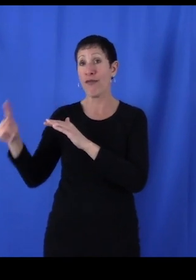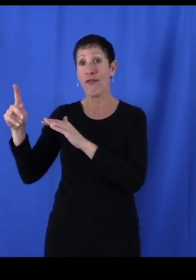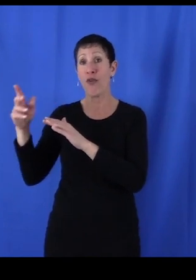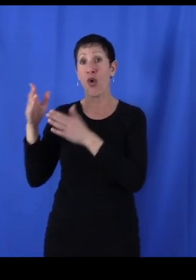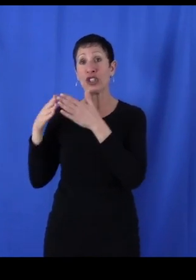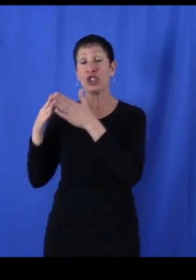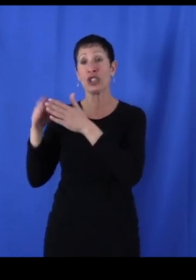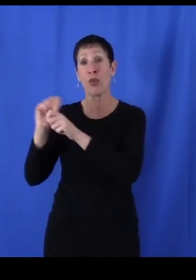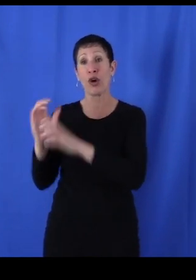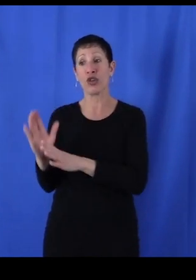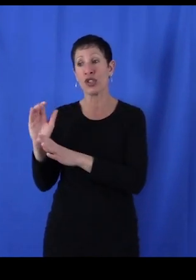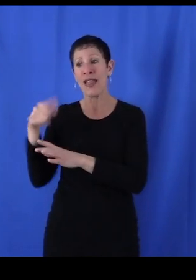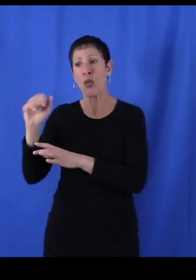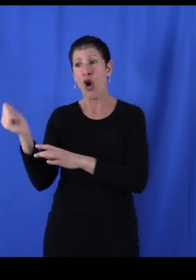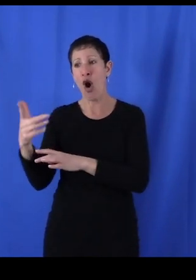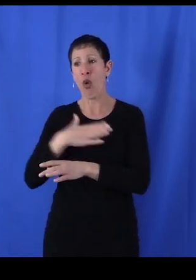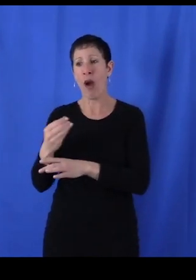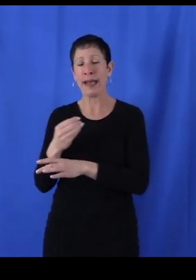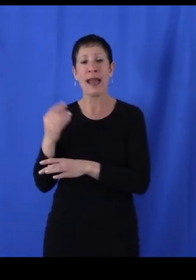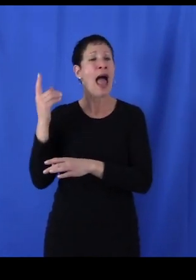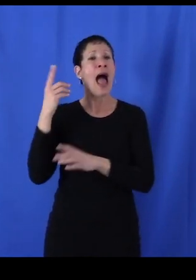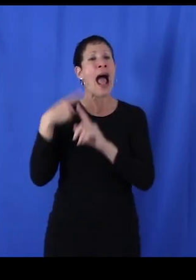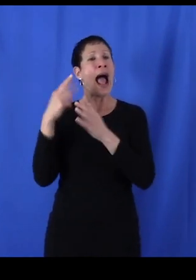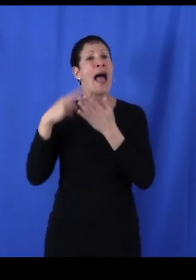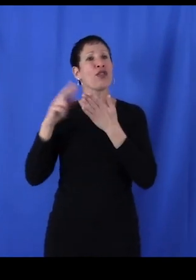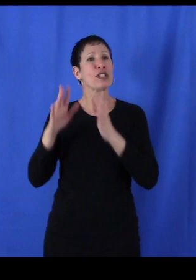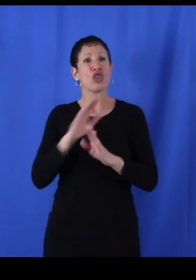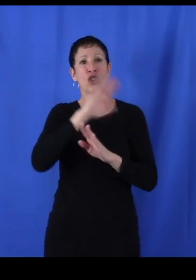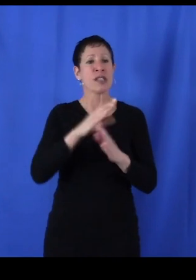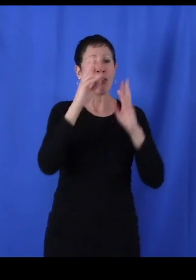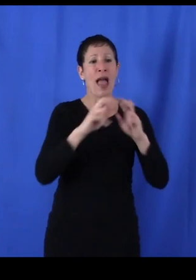never analyzed the possibility of ownership for black